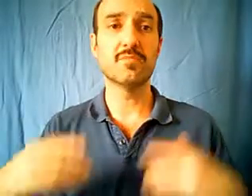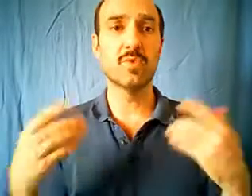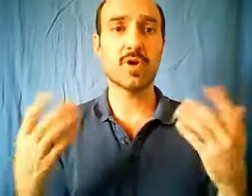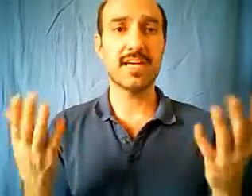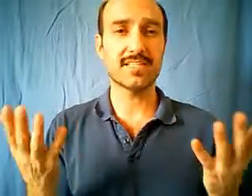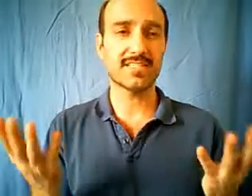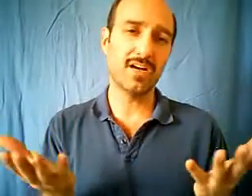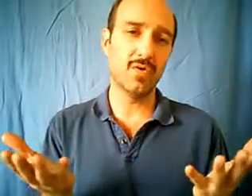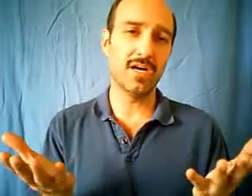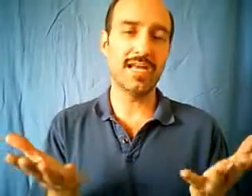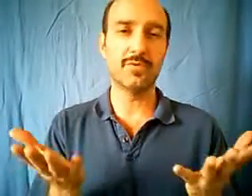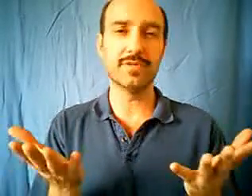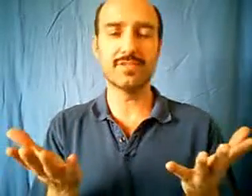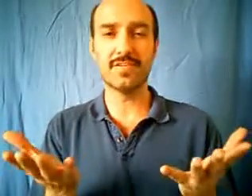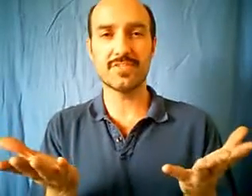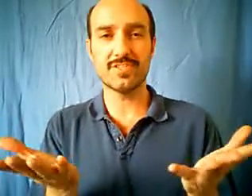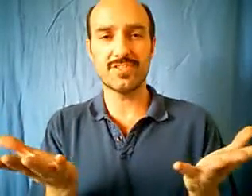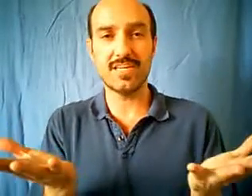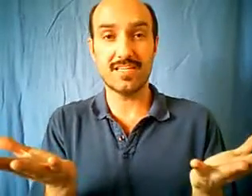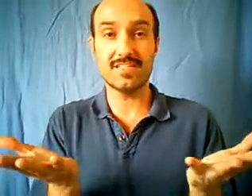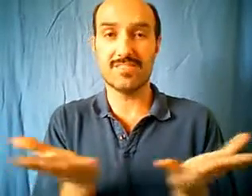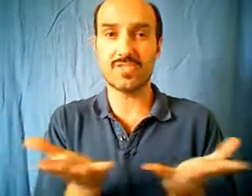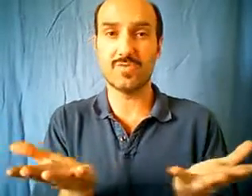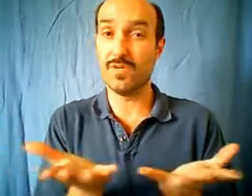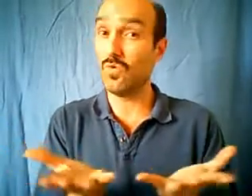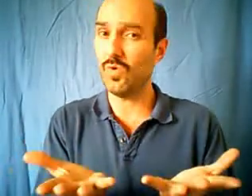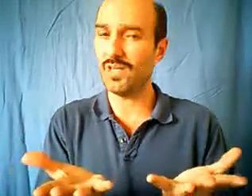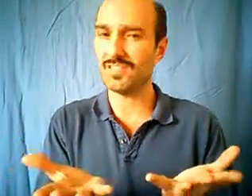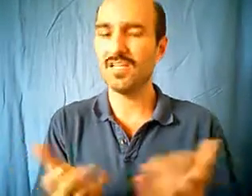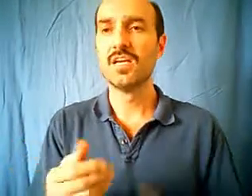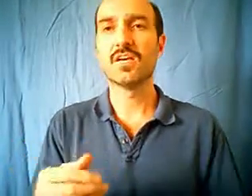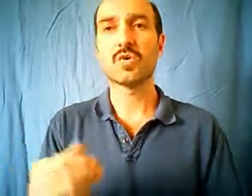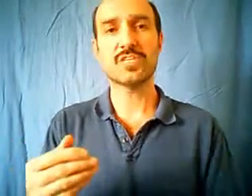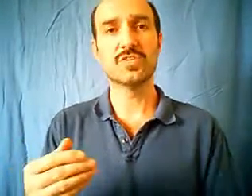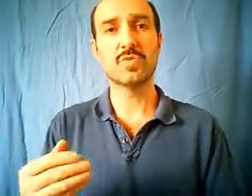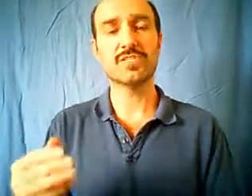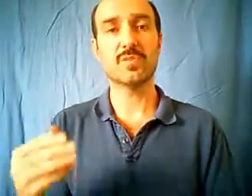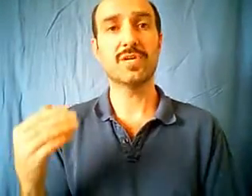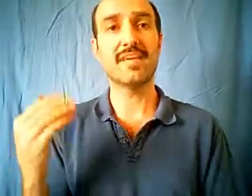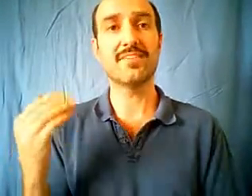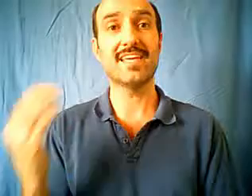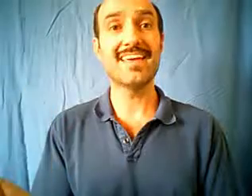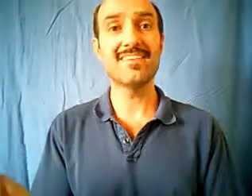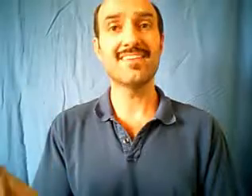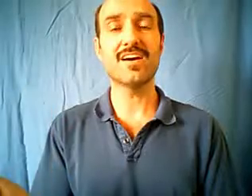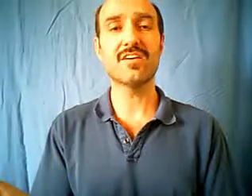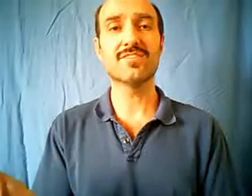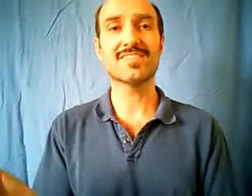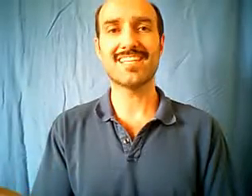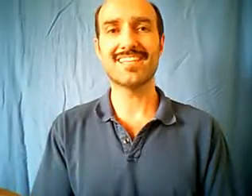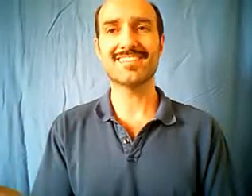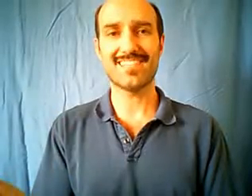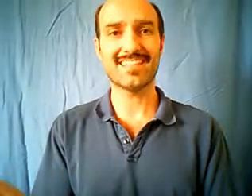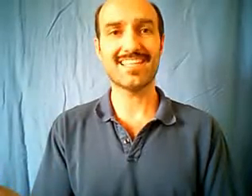more ASL one, I would venture to say, is this one, what. Question words are put at the end of the sentence, at the end of